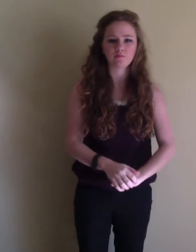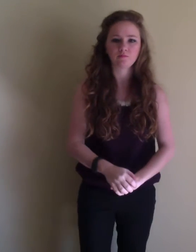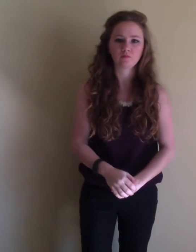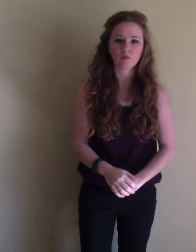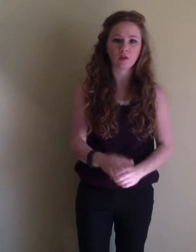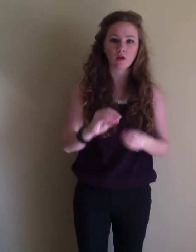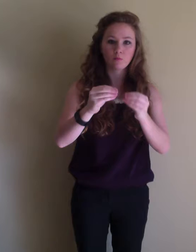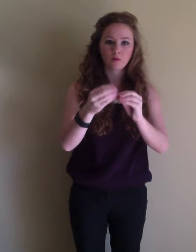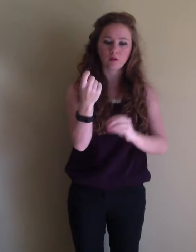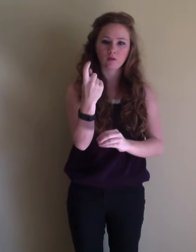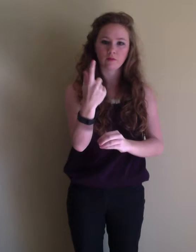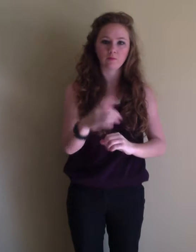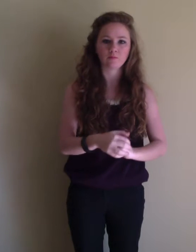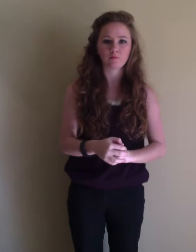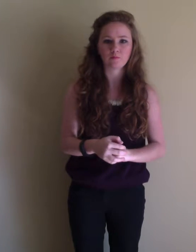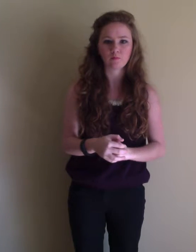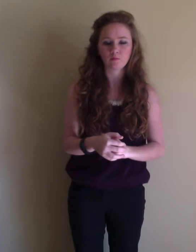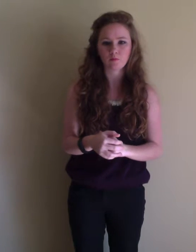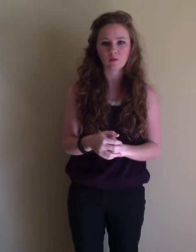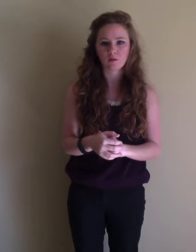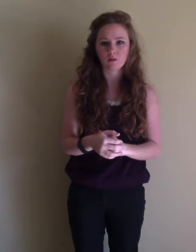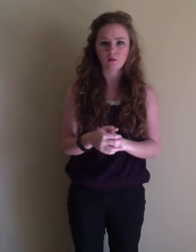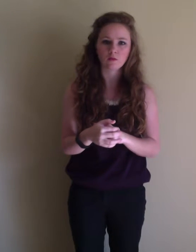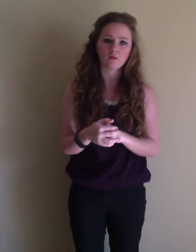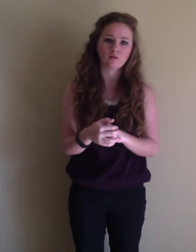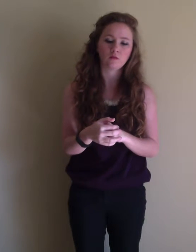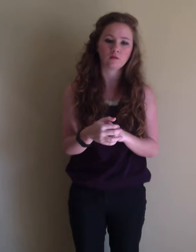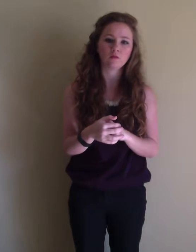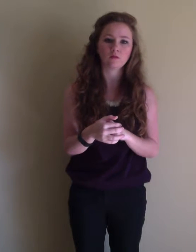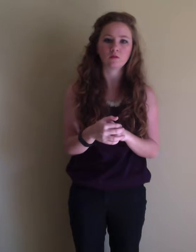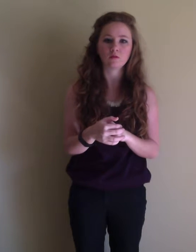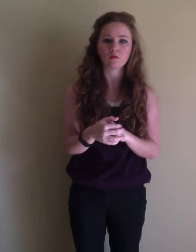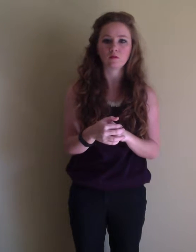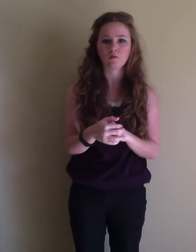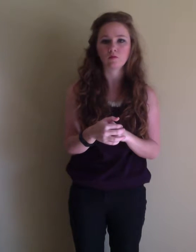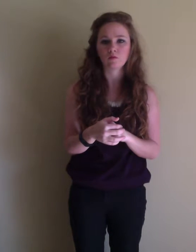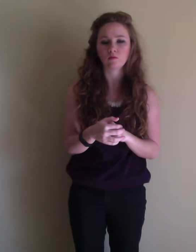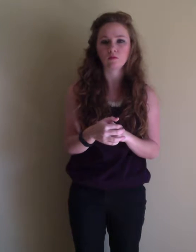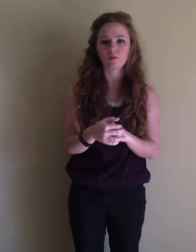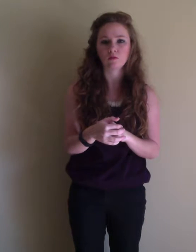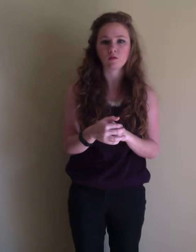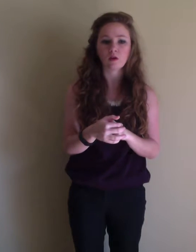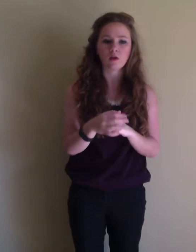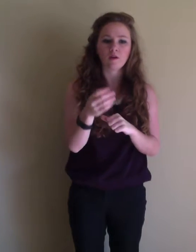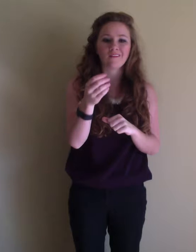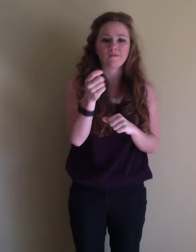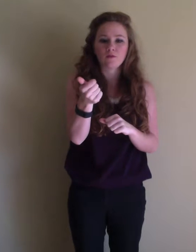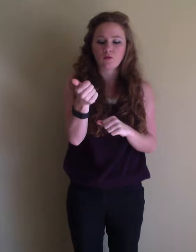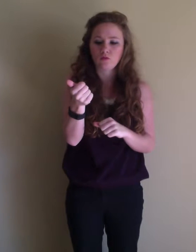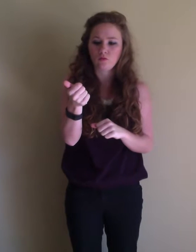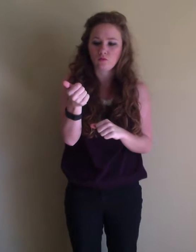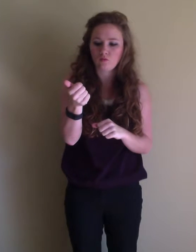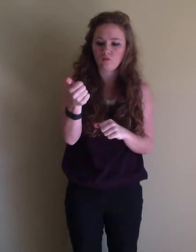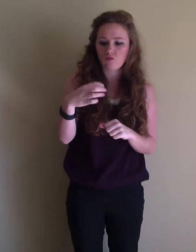delegates from 12 of the 13 colonies, not Georgia, but few representatives from each colony. They meet in Philadelphia, and they try